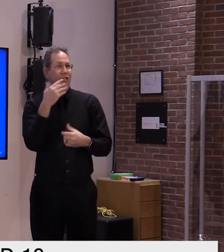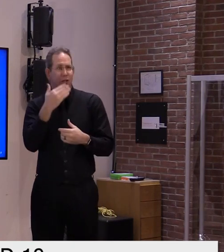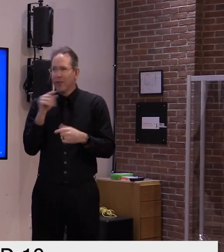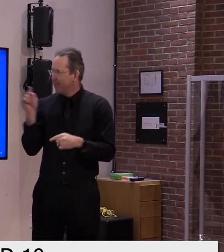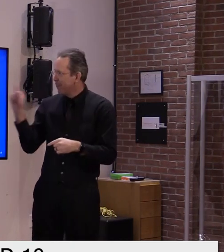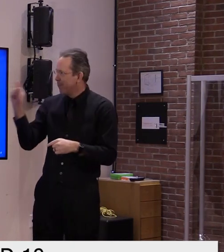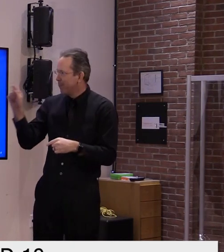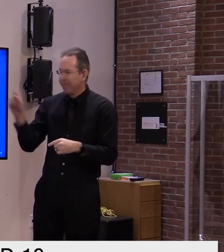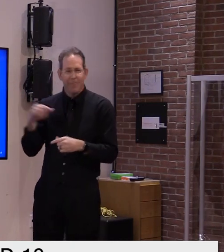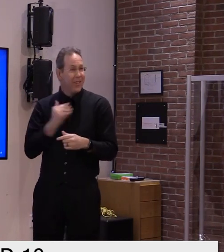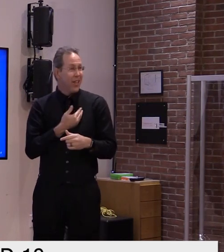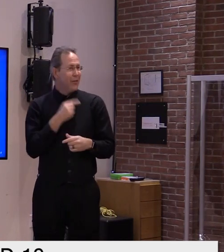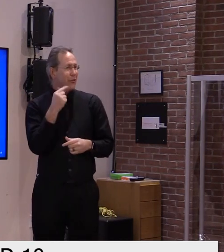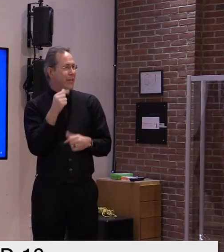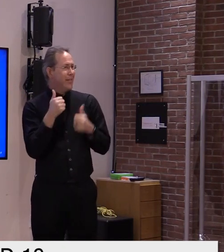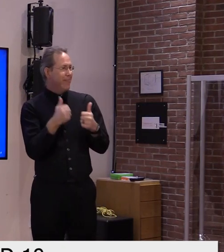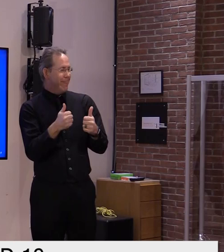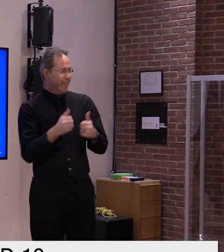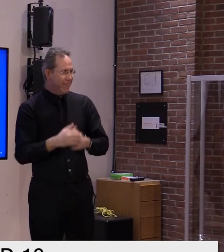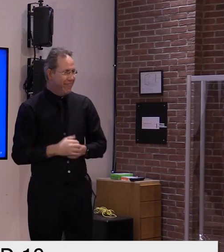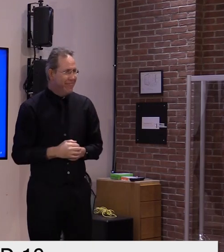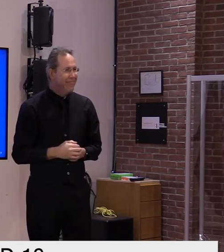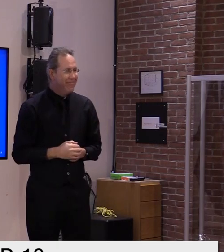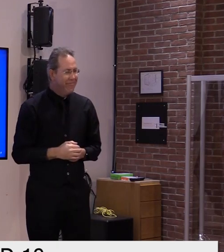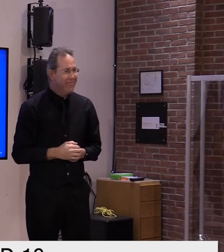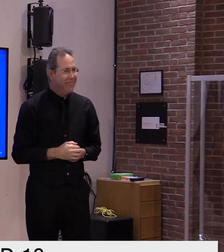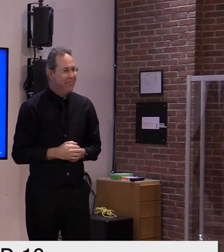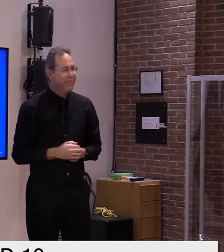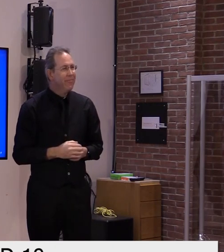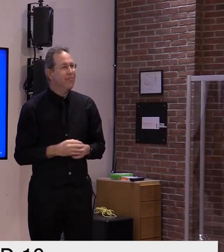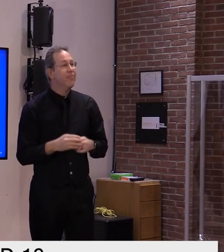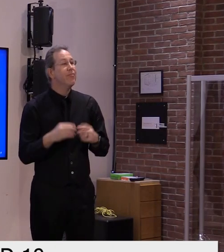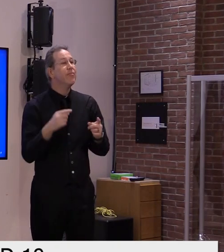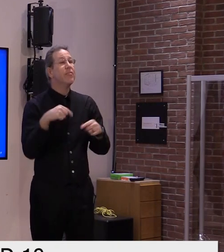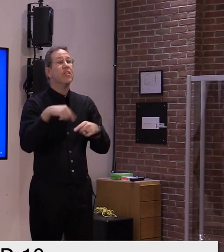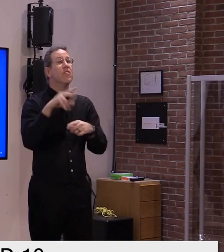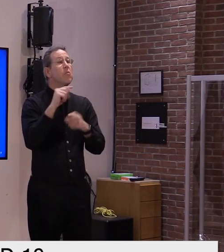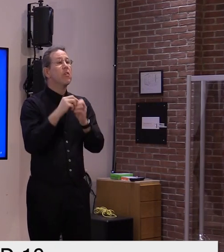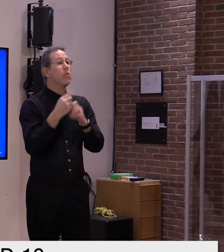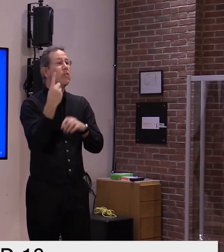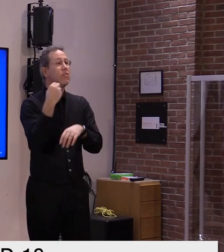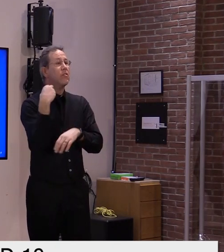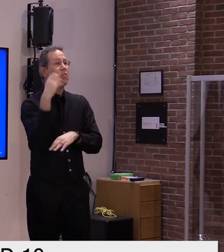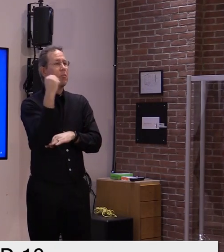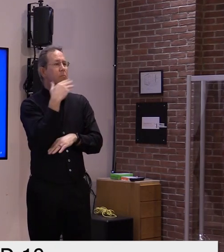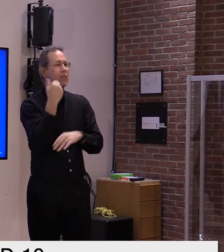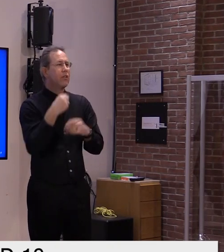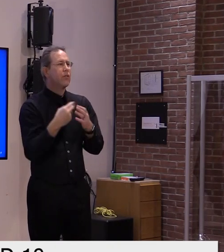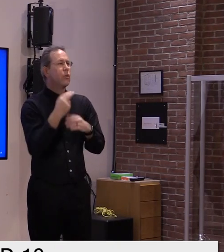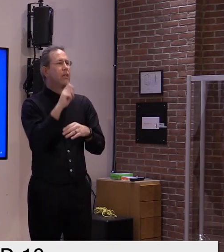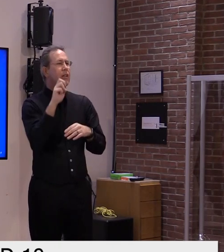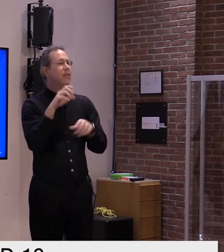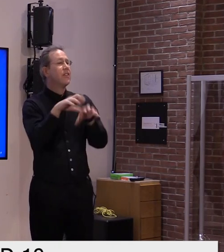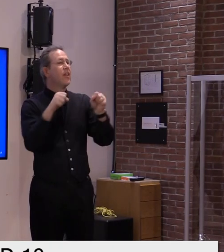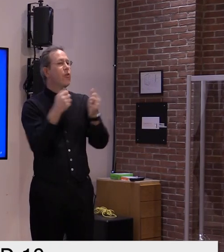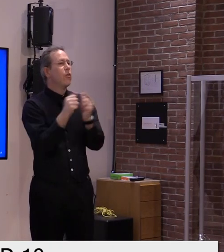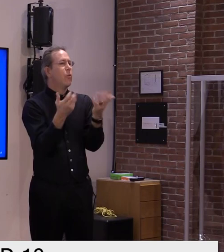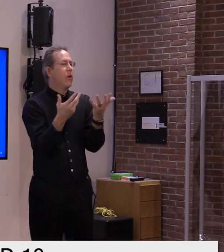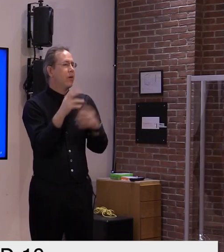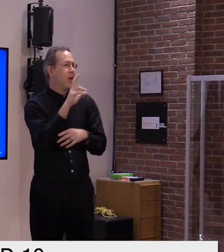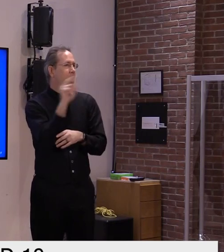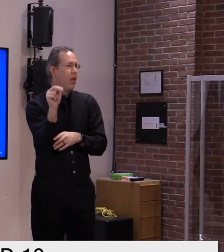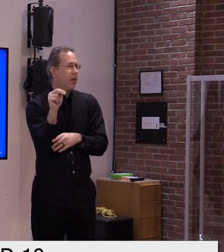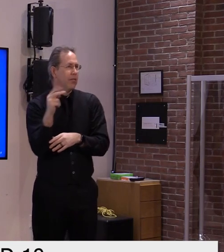CDC ranks Vermont first in the Northeast, tied with Connecticut on doses administered on a per capita basis, and we're currently